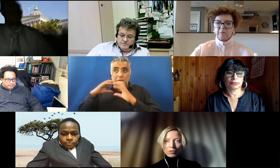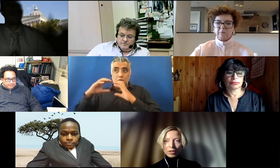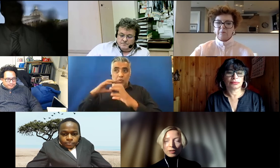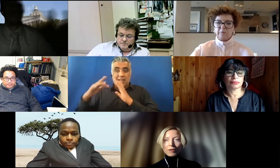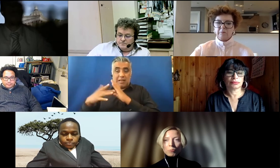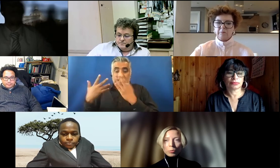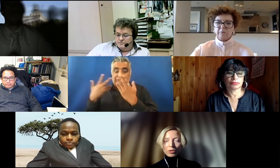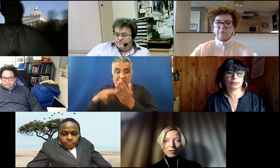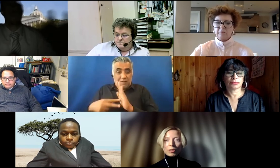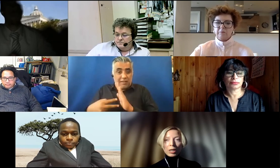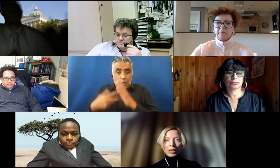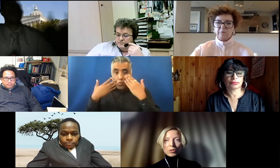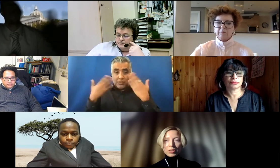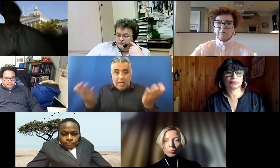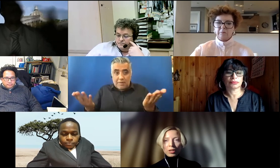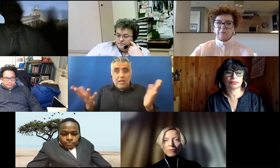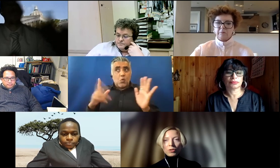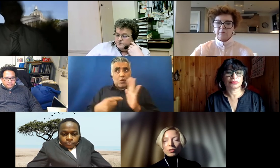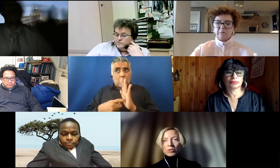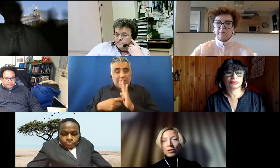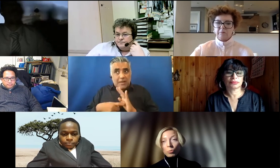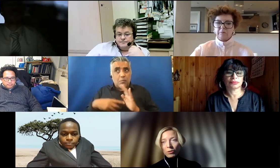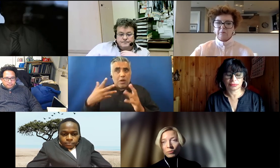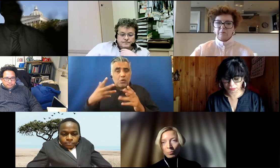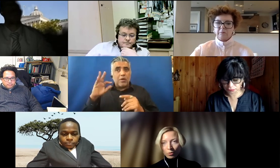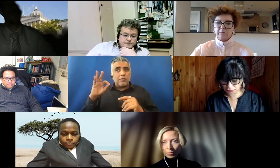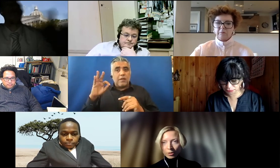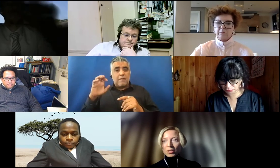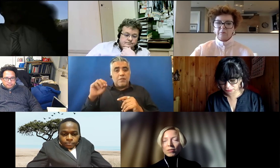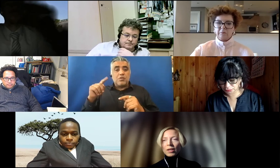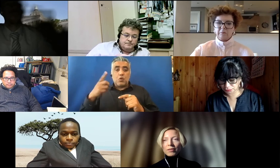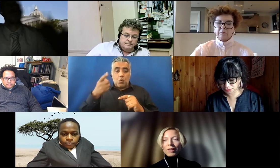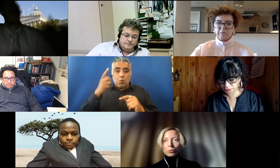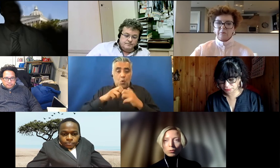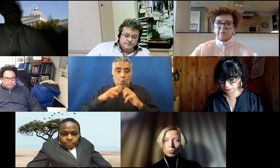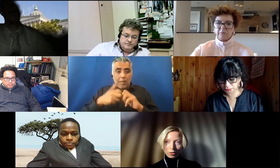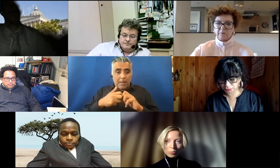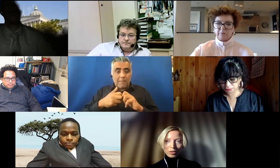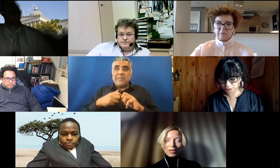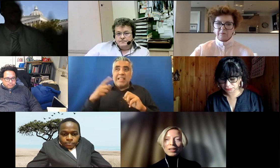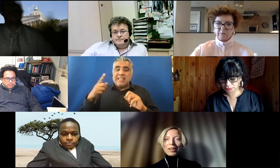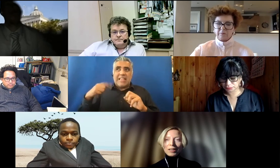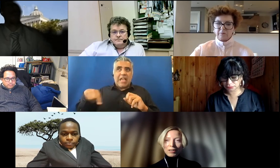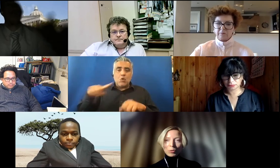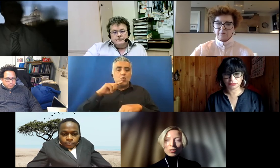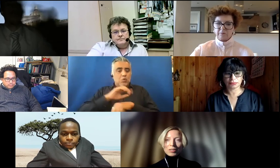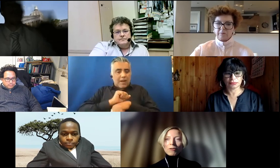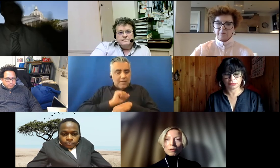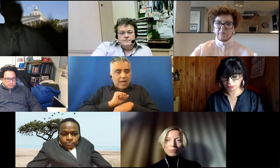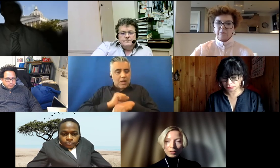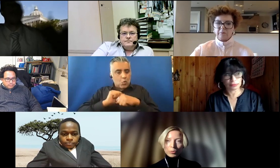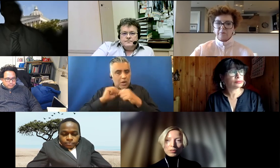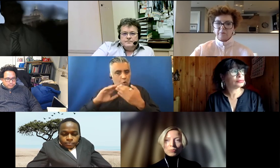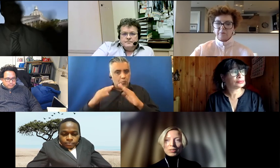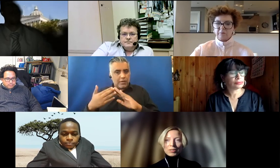technologies are, what are the requirements and what are the features. And one of the problems is that they don't work with the community